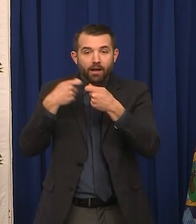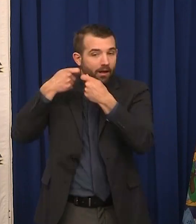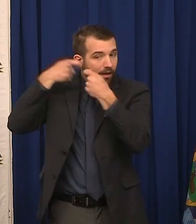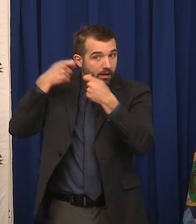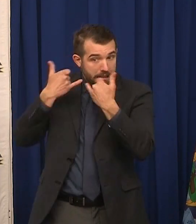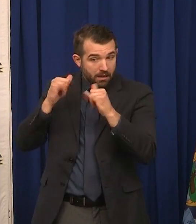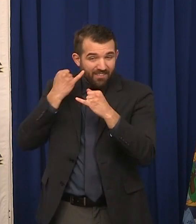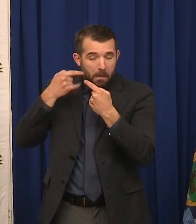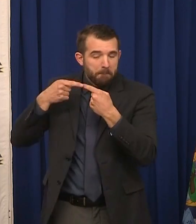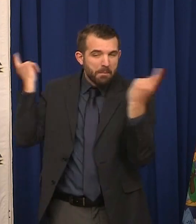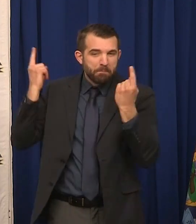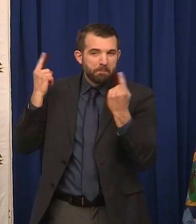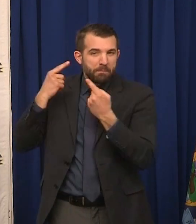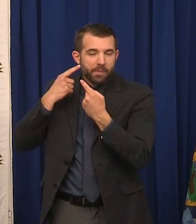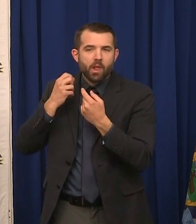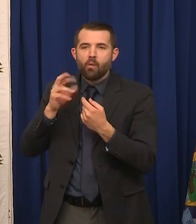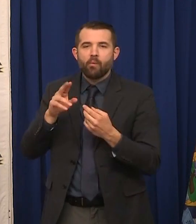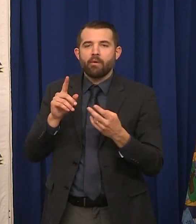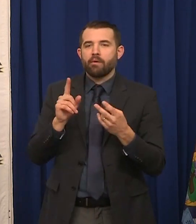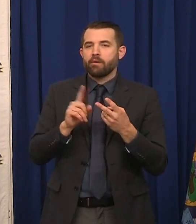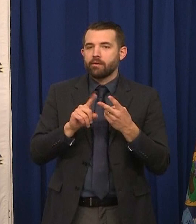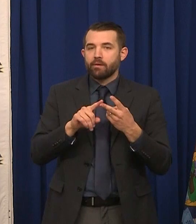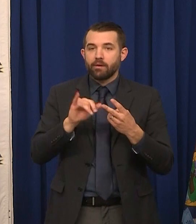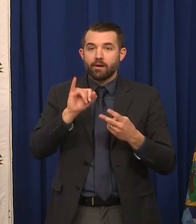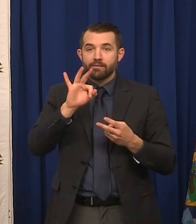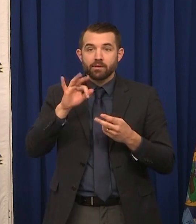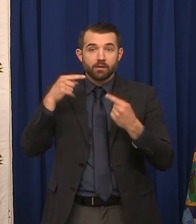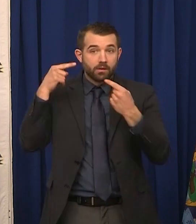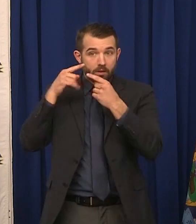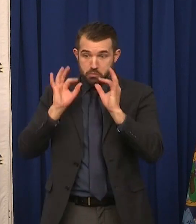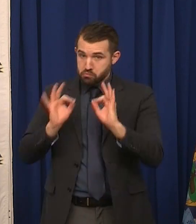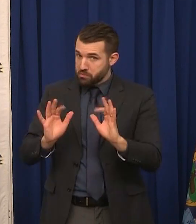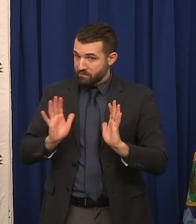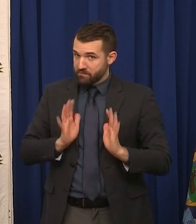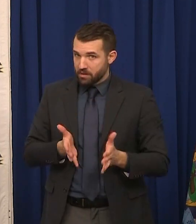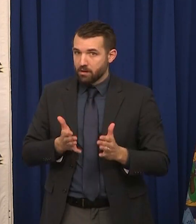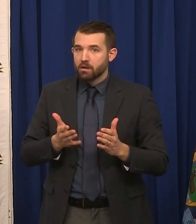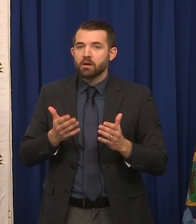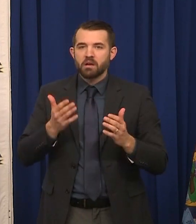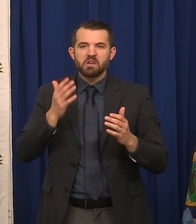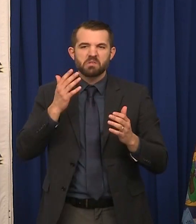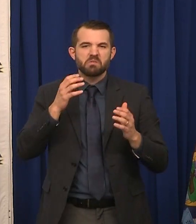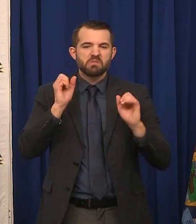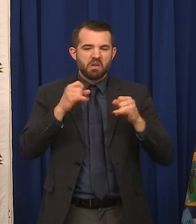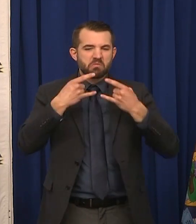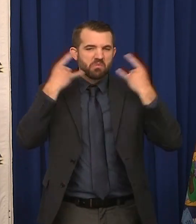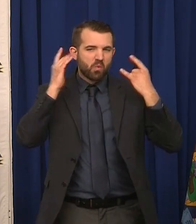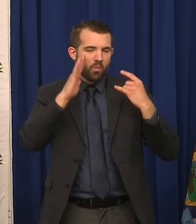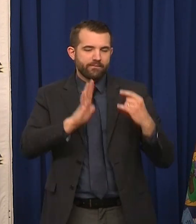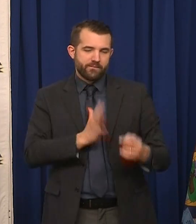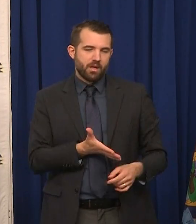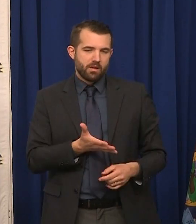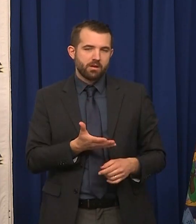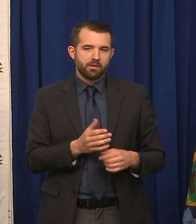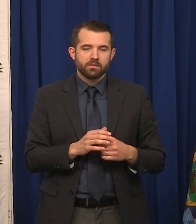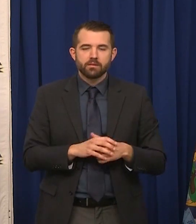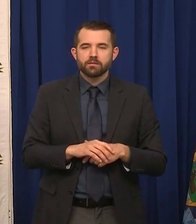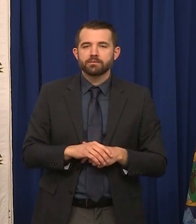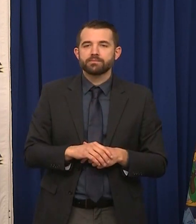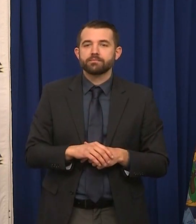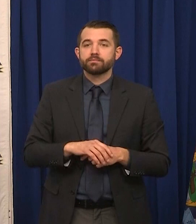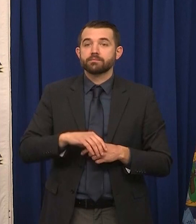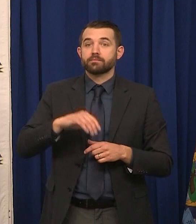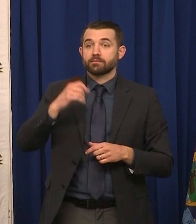intact, it's likely that the mask itself is fine. So the guidance walks through those scenarios and advises hospitals on how